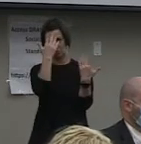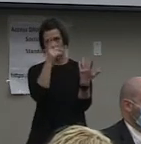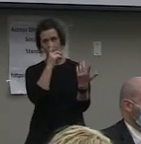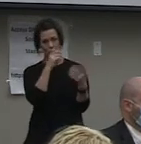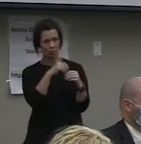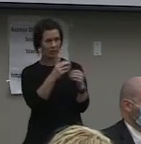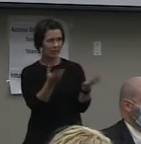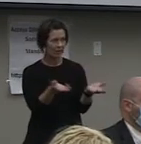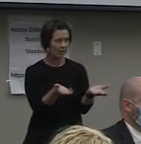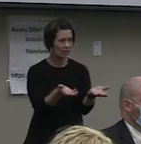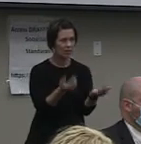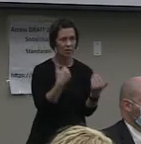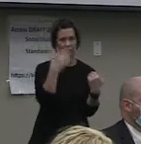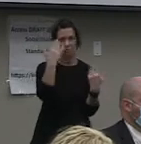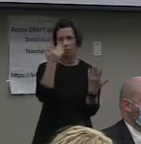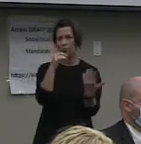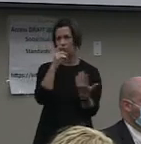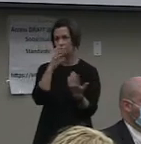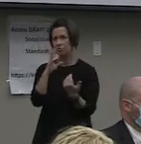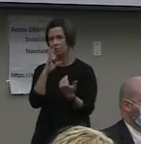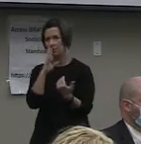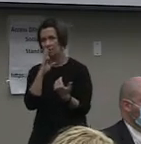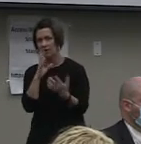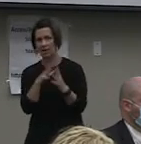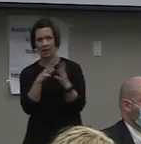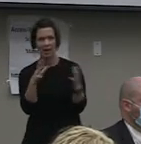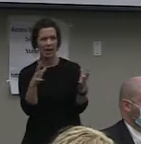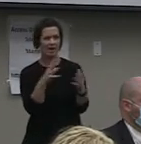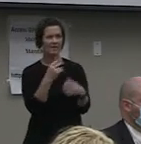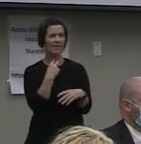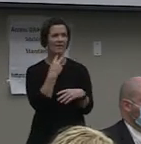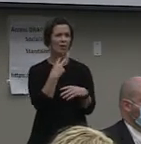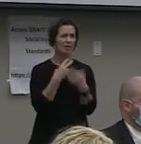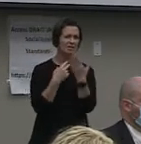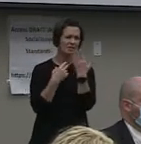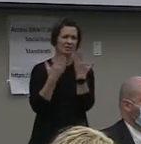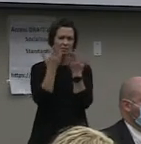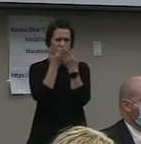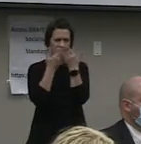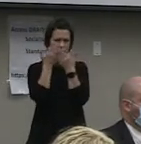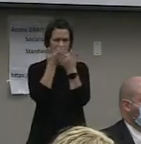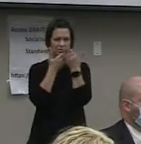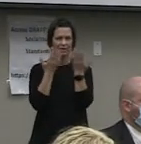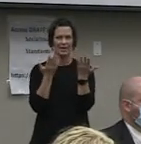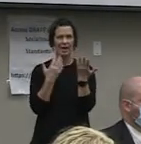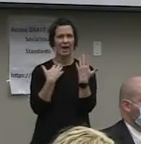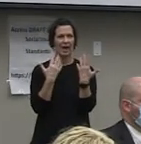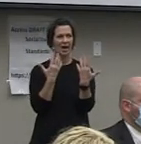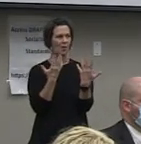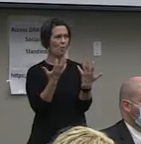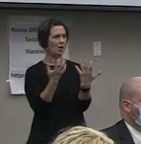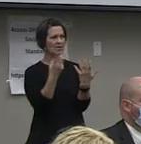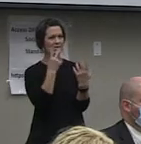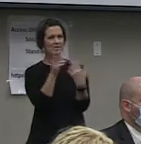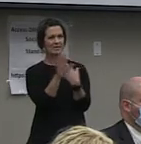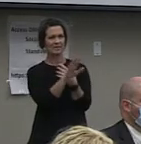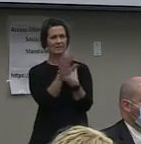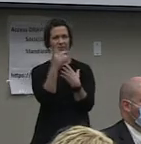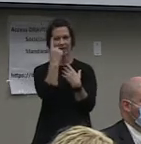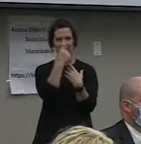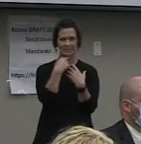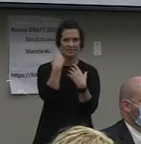here, who was talking. A lot of the voices are muddled out there. I wanted to put a face to it and just kind of